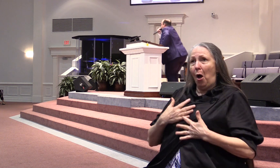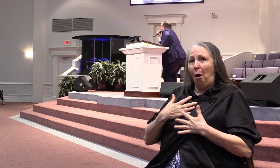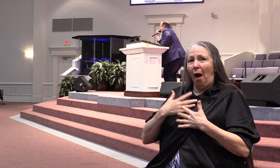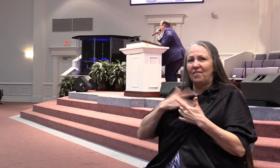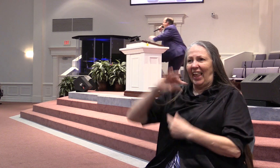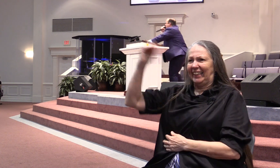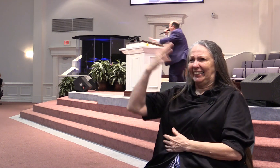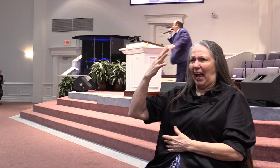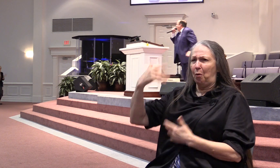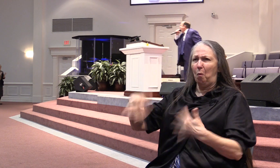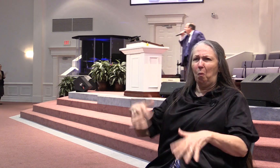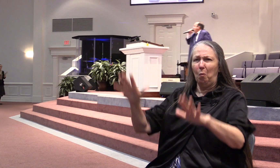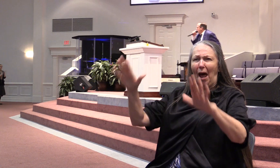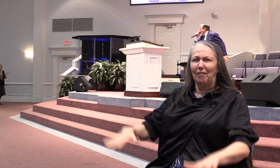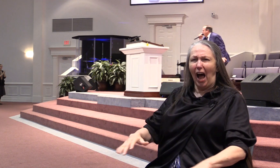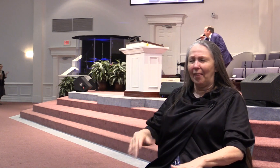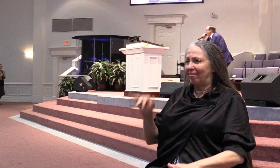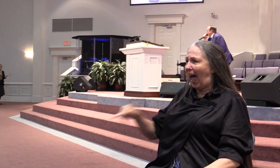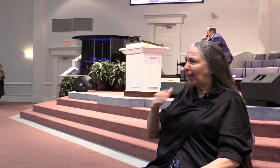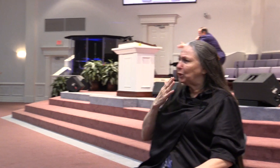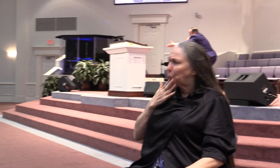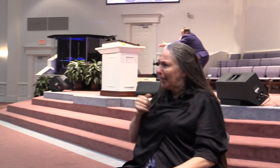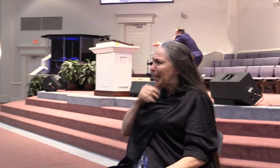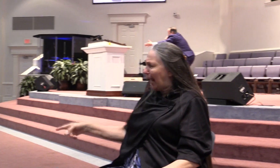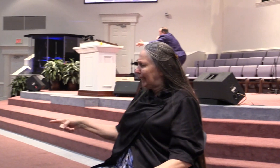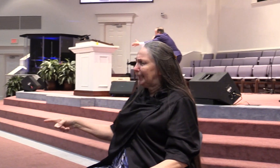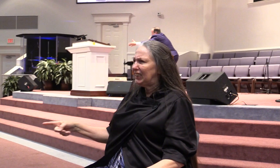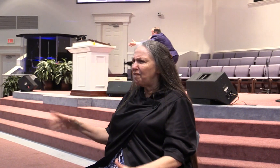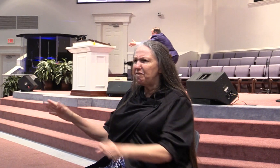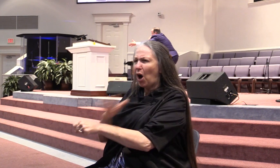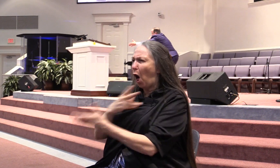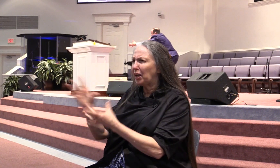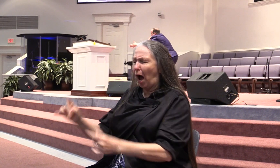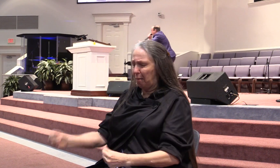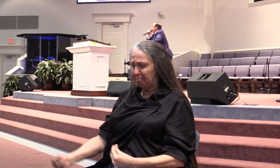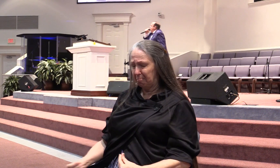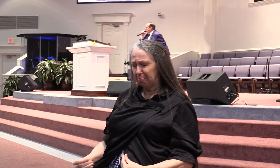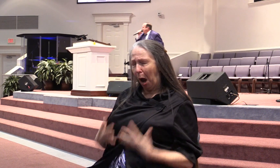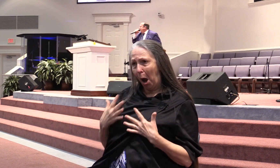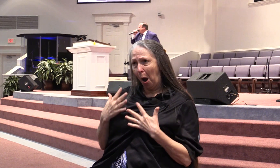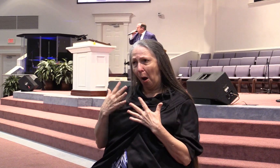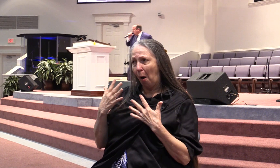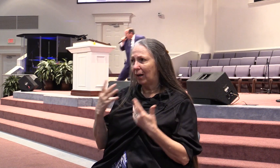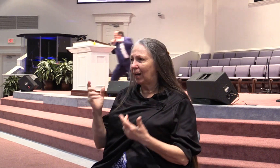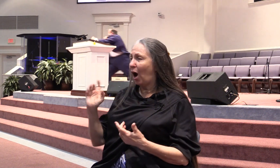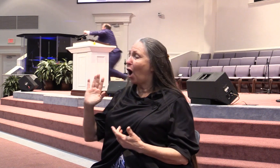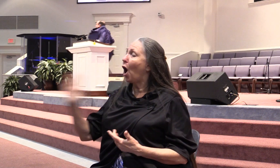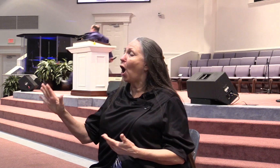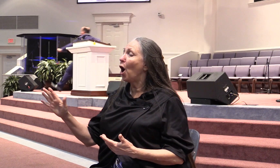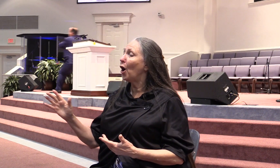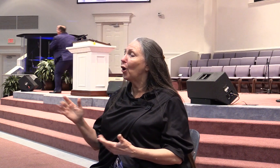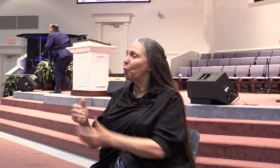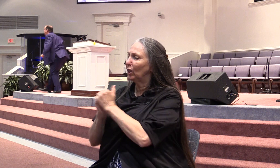again the next day. You want to know why? Because that dear little lady didn't come down there and give that so she'd be saved. She gave it so somebody